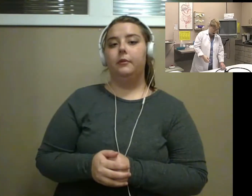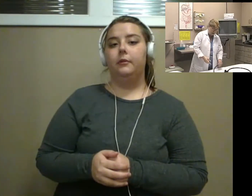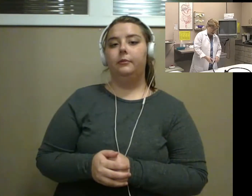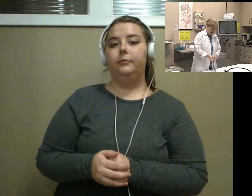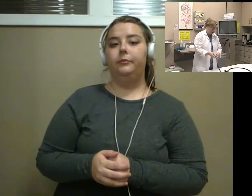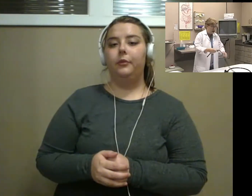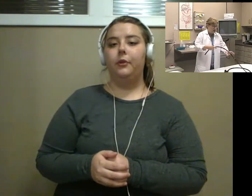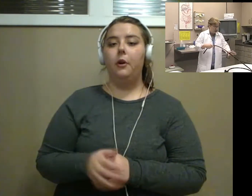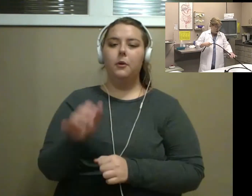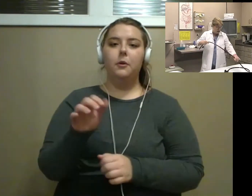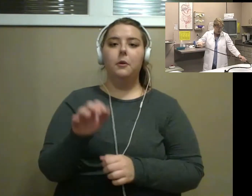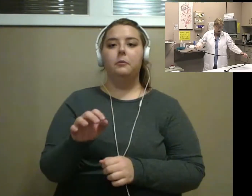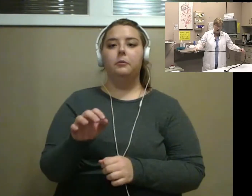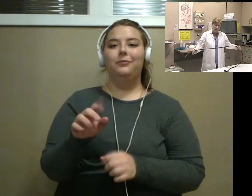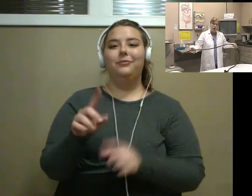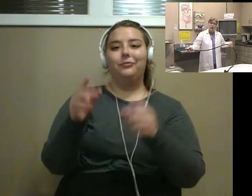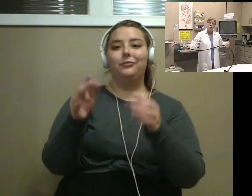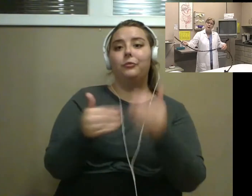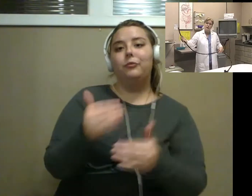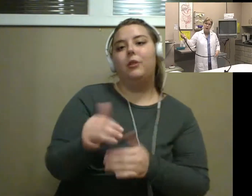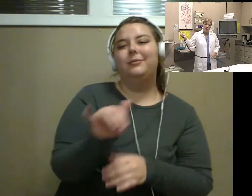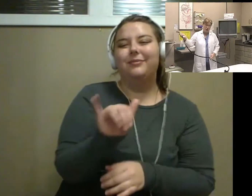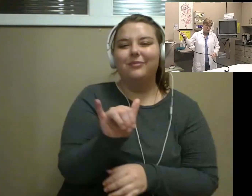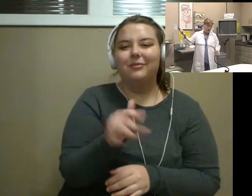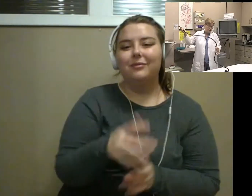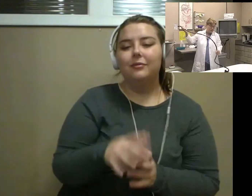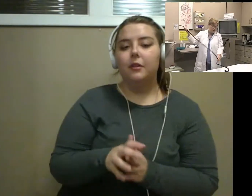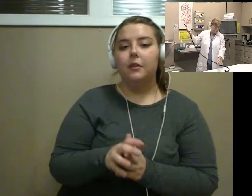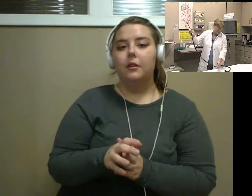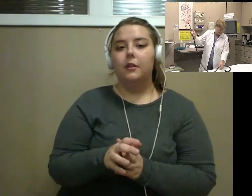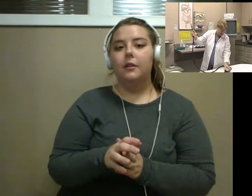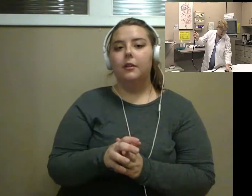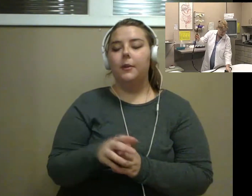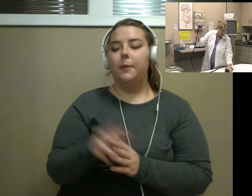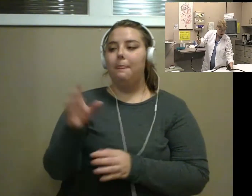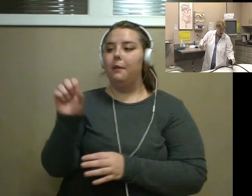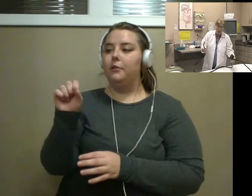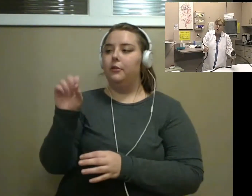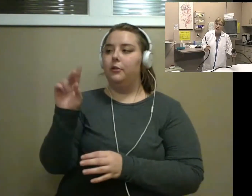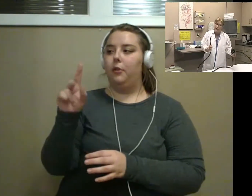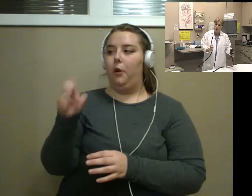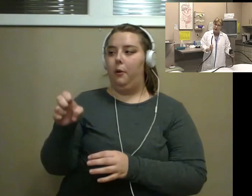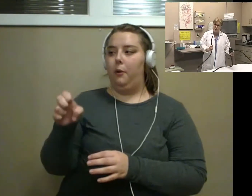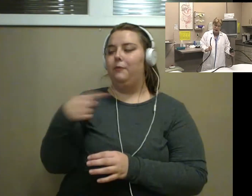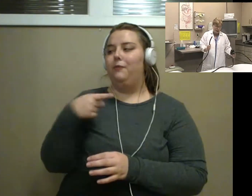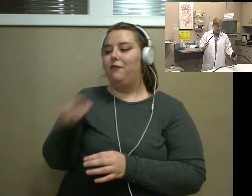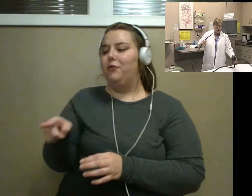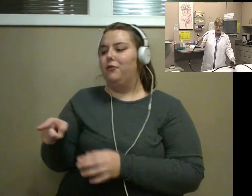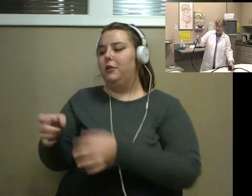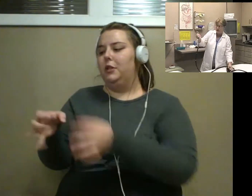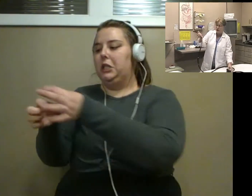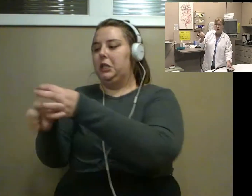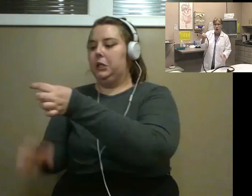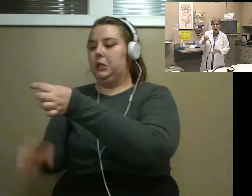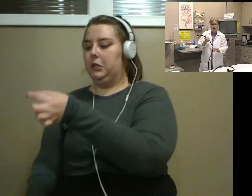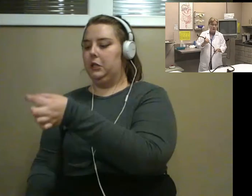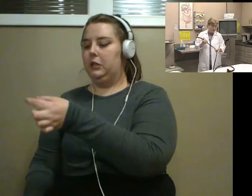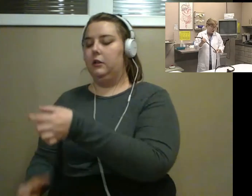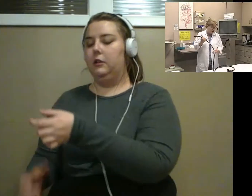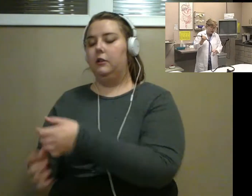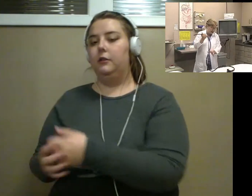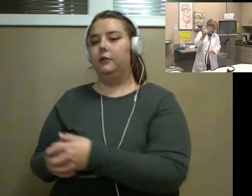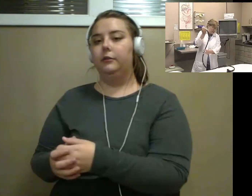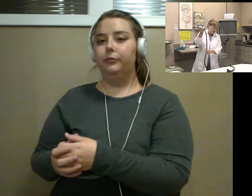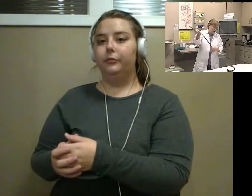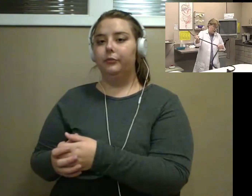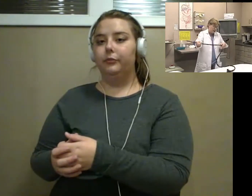it's obviously a little bit larger and longer. It's also articulated at the end. It's very soft and